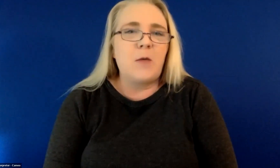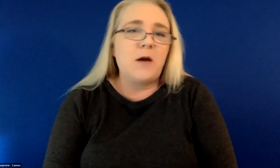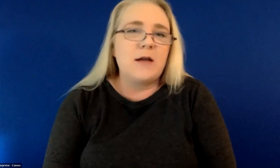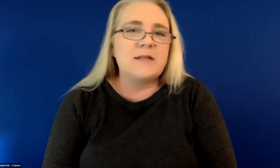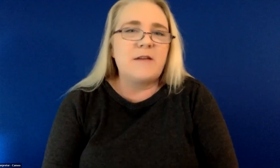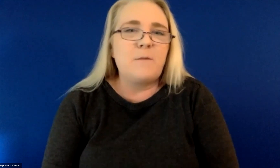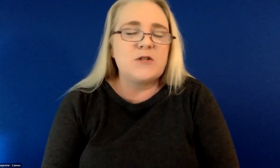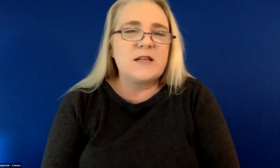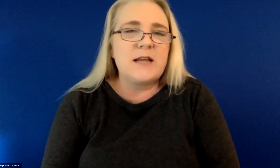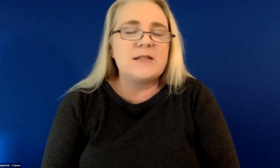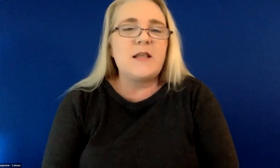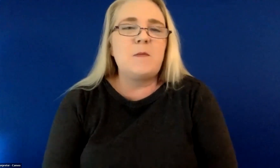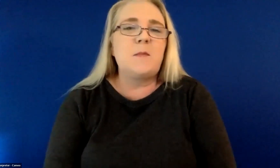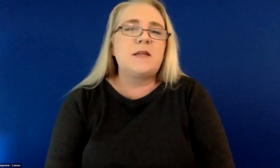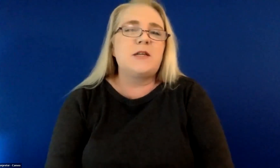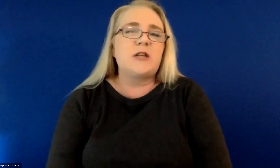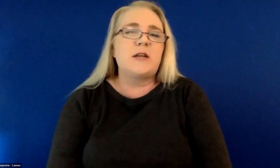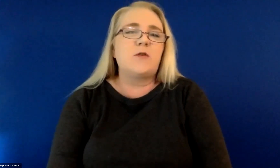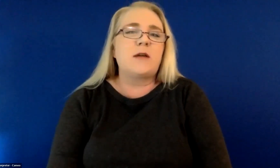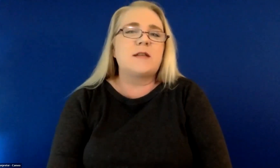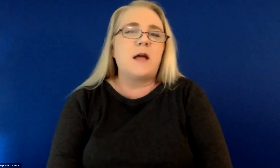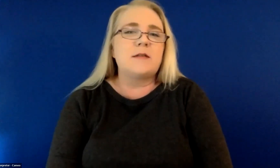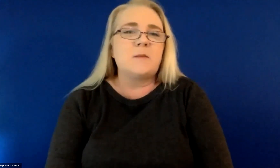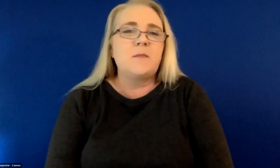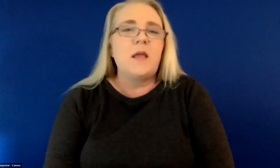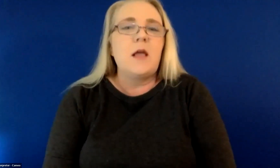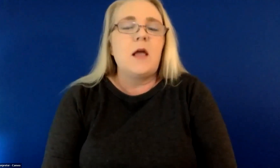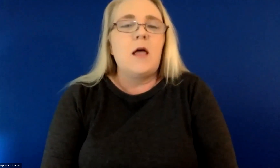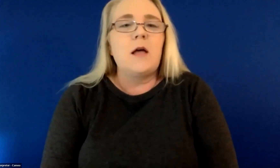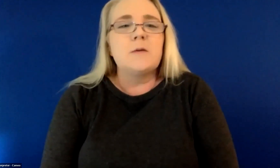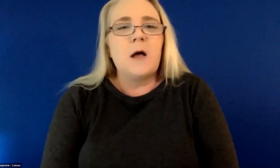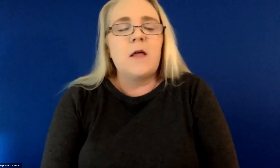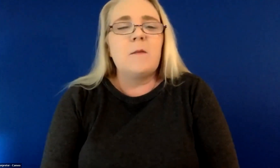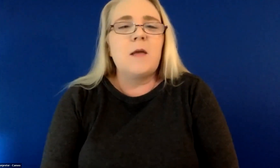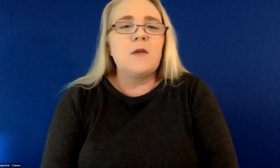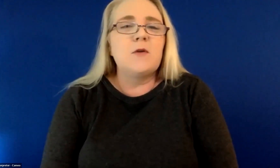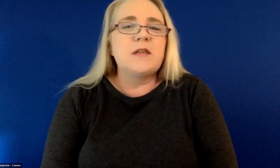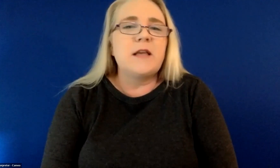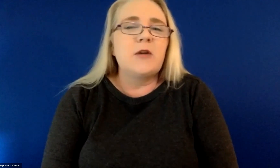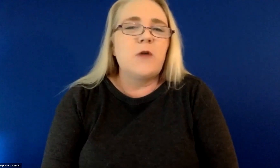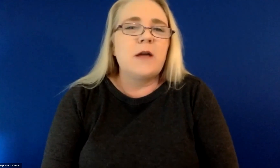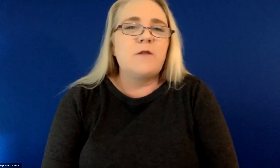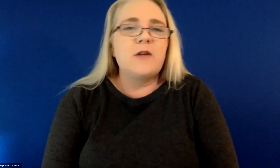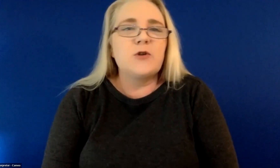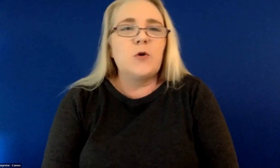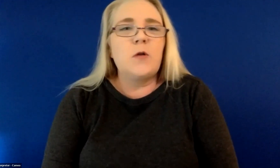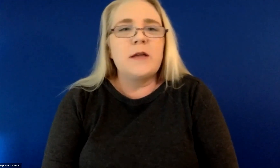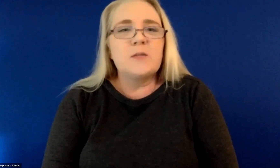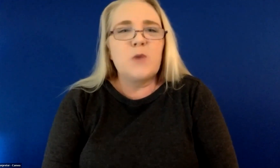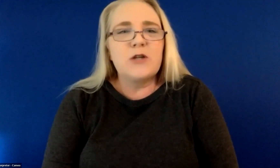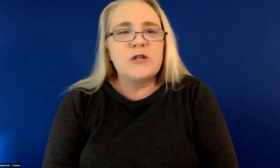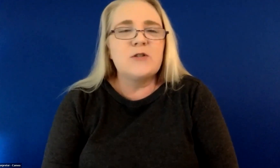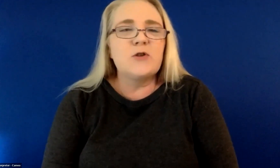user, whereas a deaf person is, and they may be teaching incorrect signs. They may be using incorrect